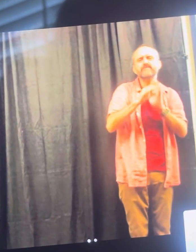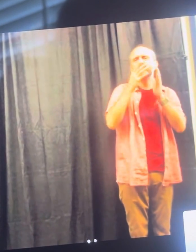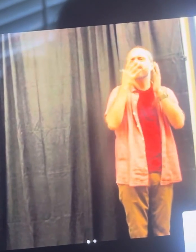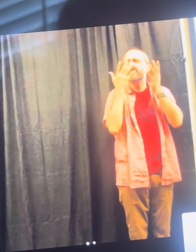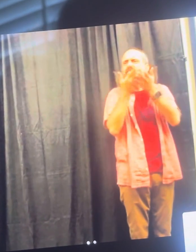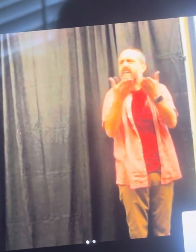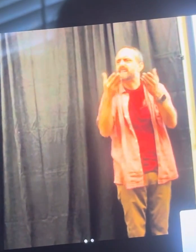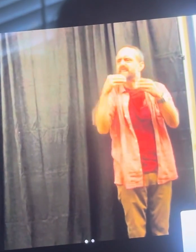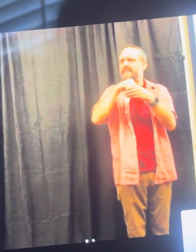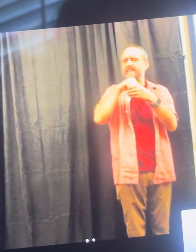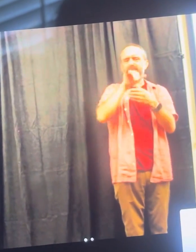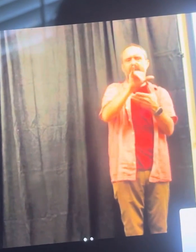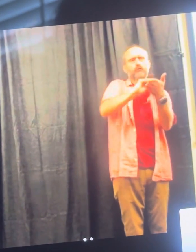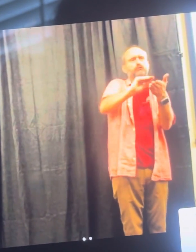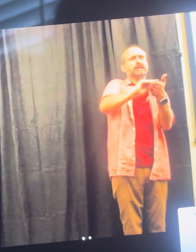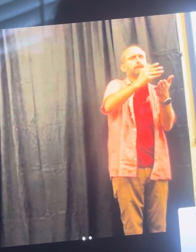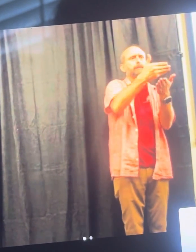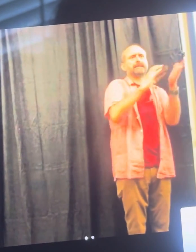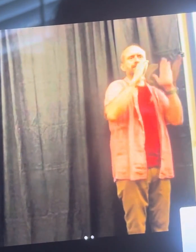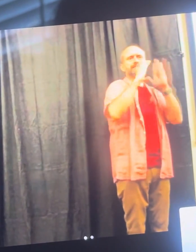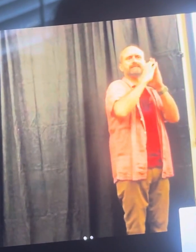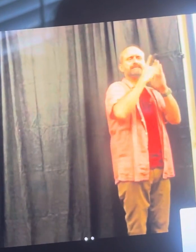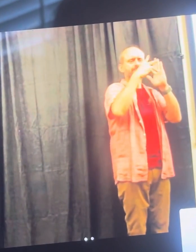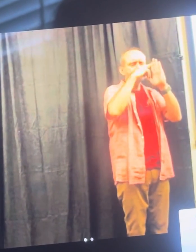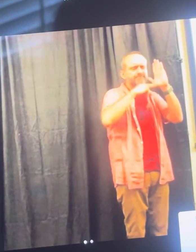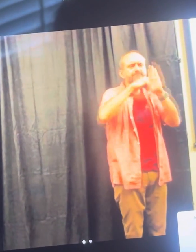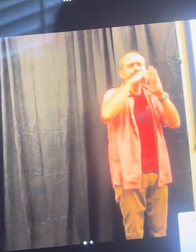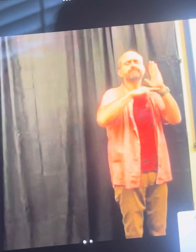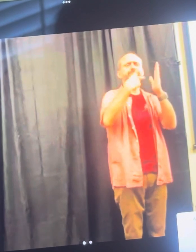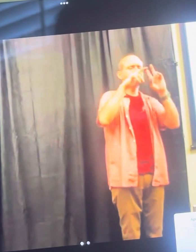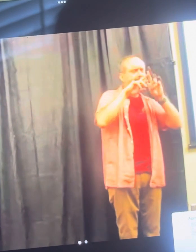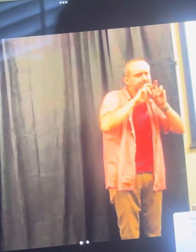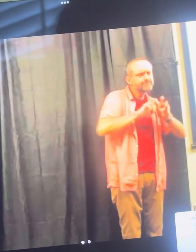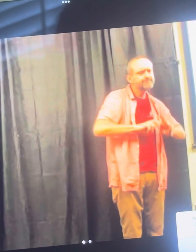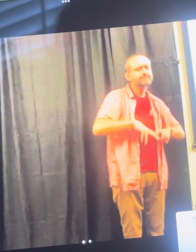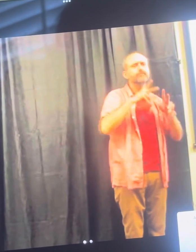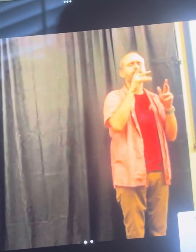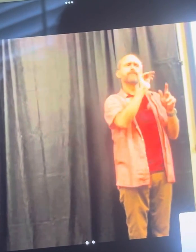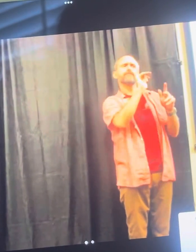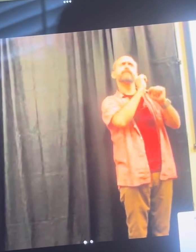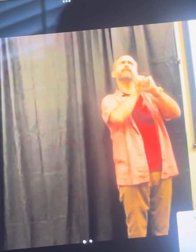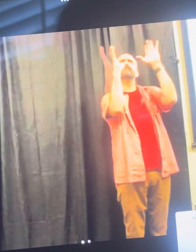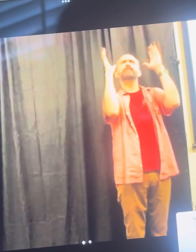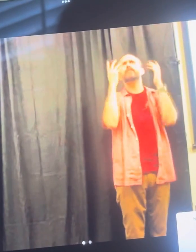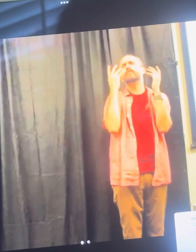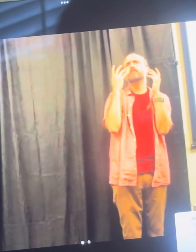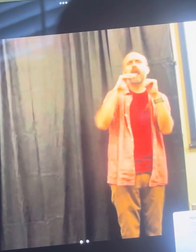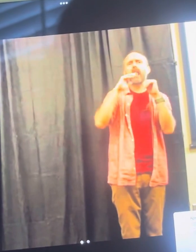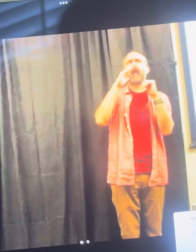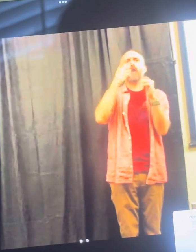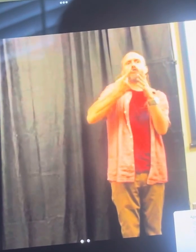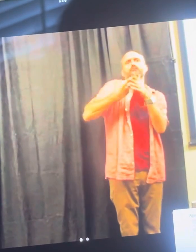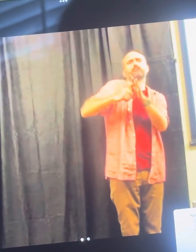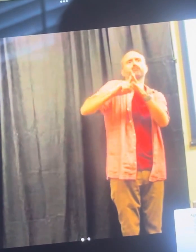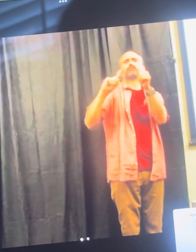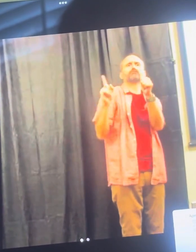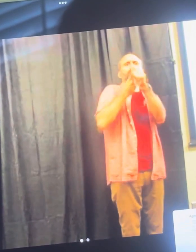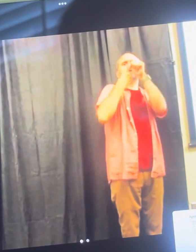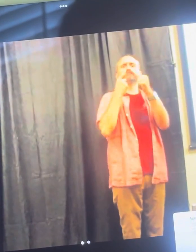Then you guys will identify things in that picture and really analyze that and visualize how to